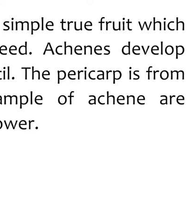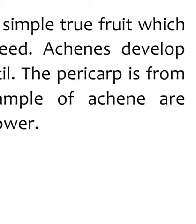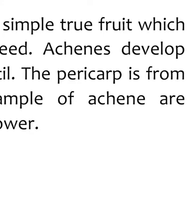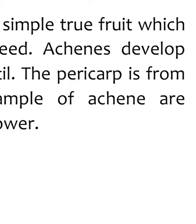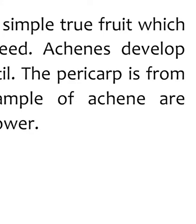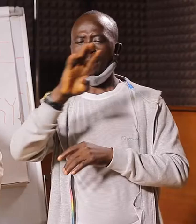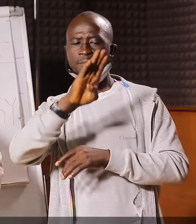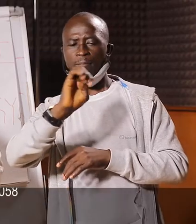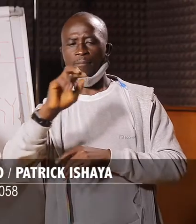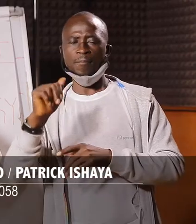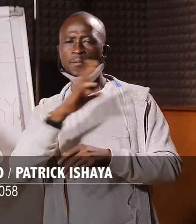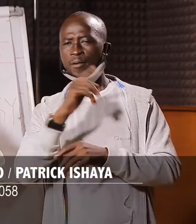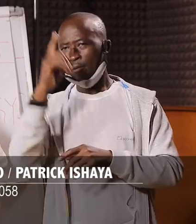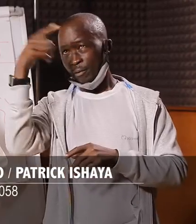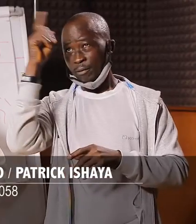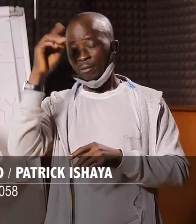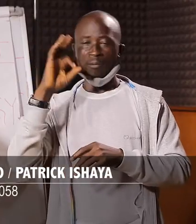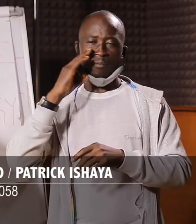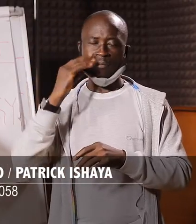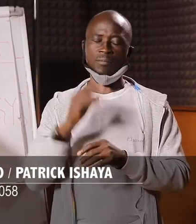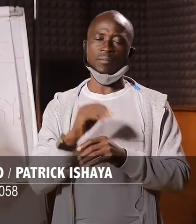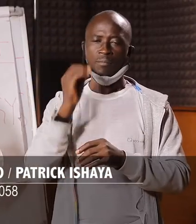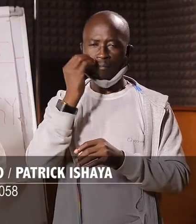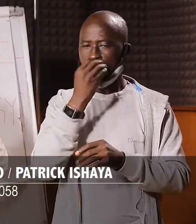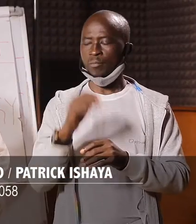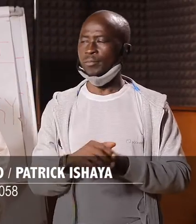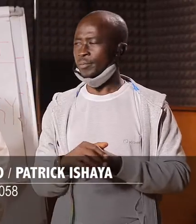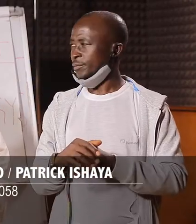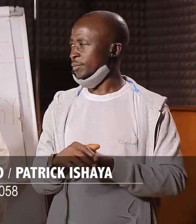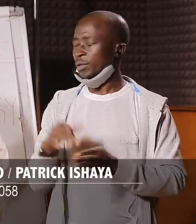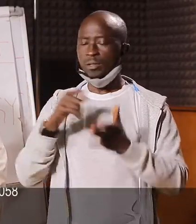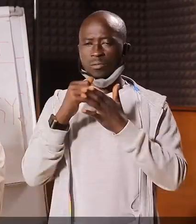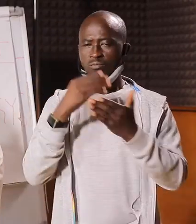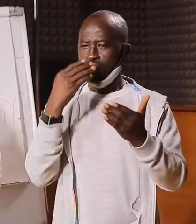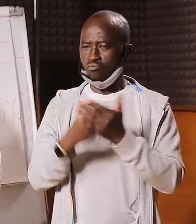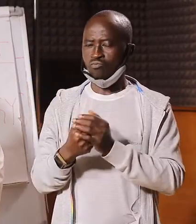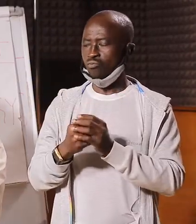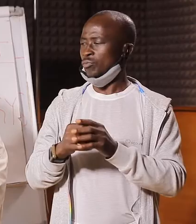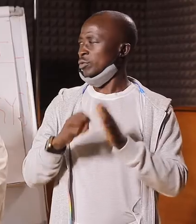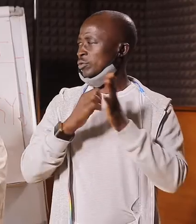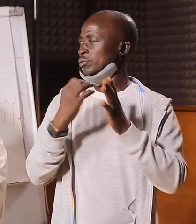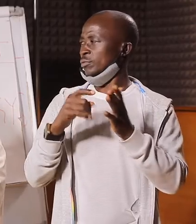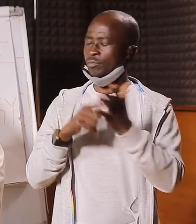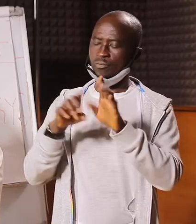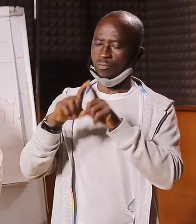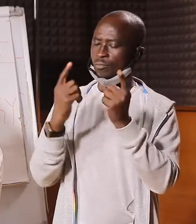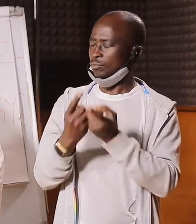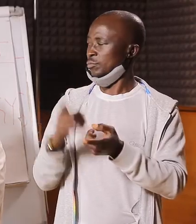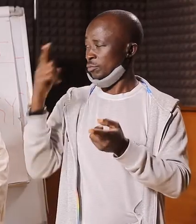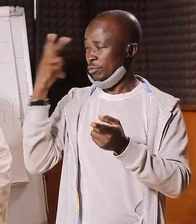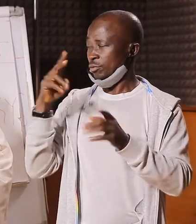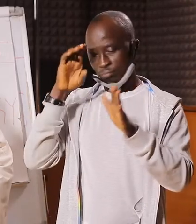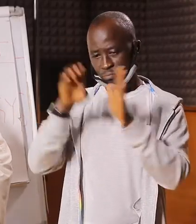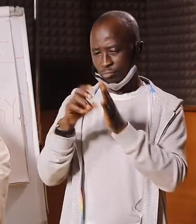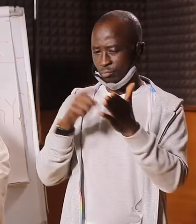sunflower seed. The sunflower seed and the strawberry seed are example of akin. We have a diagram of the